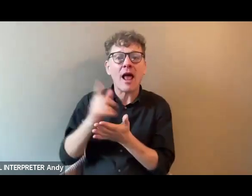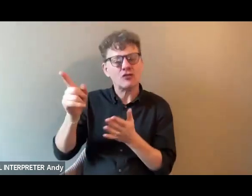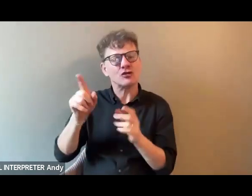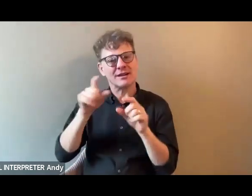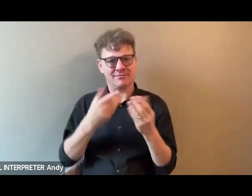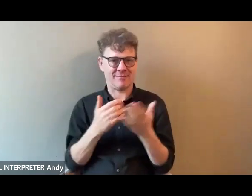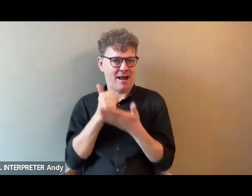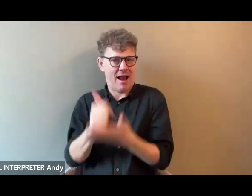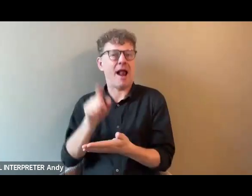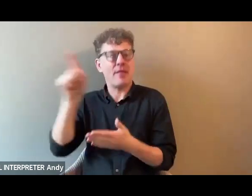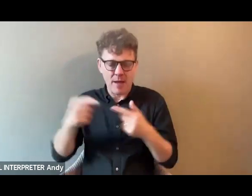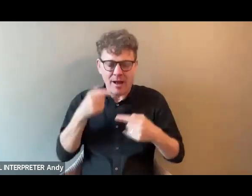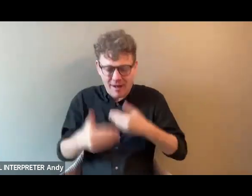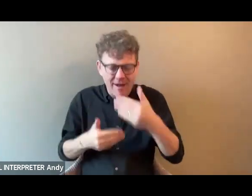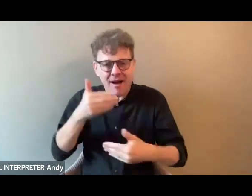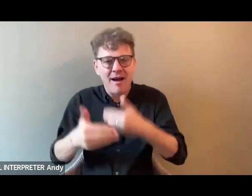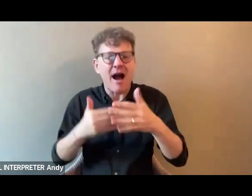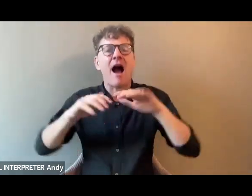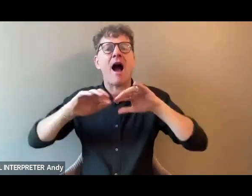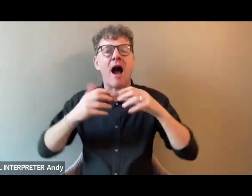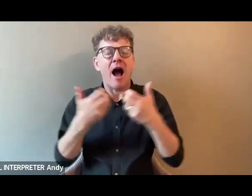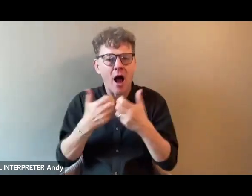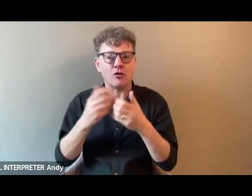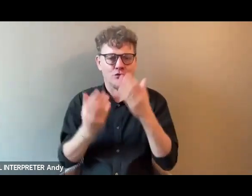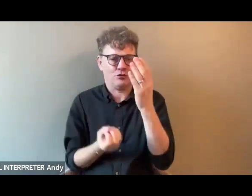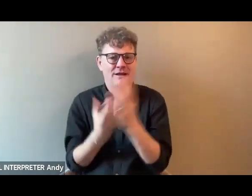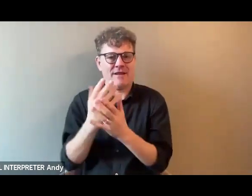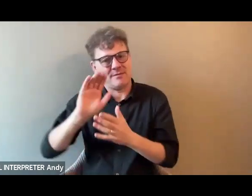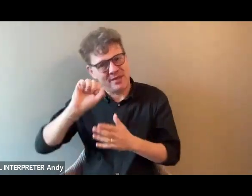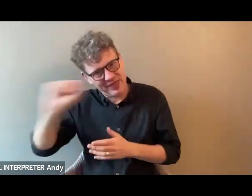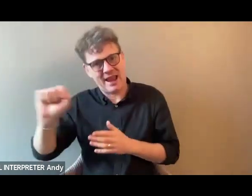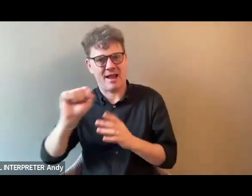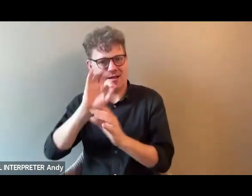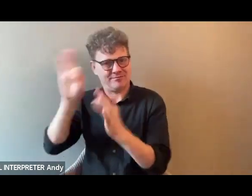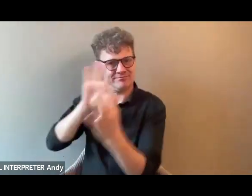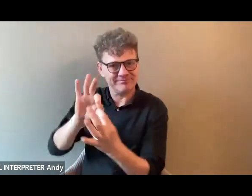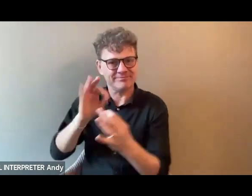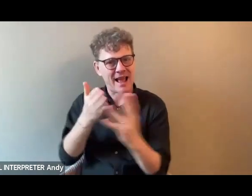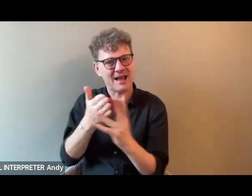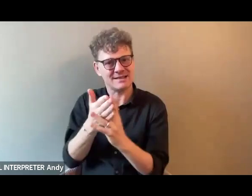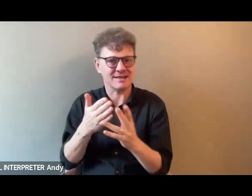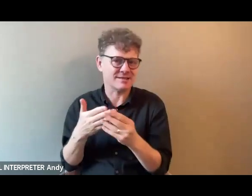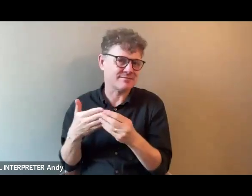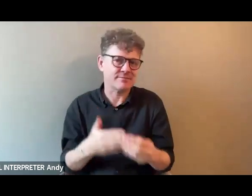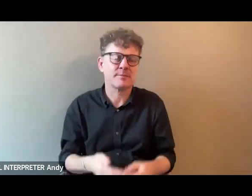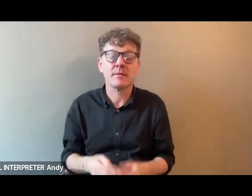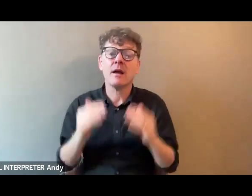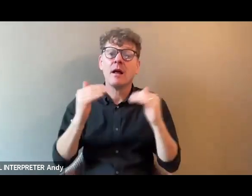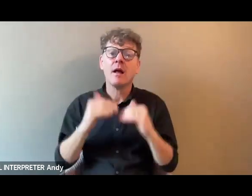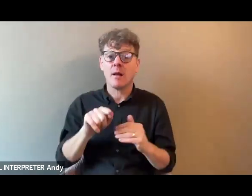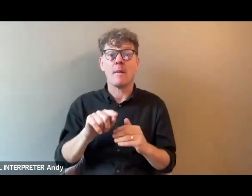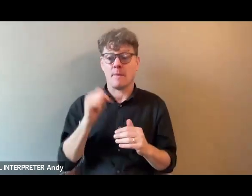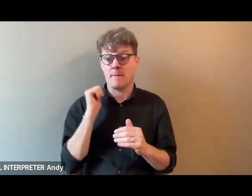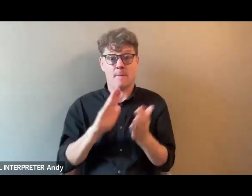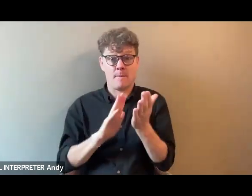own tailored neurodivergent access guide for visitors to their setting. And on Monday and Tuesday, we